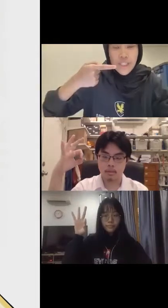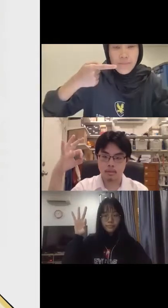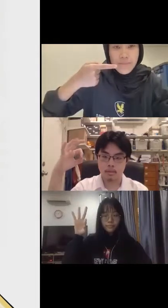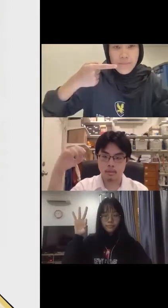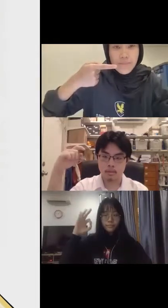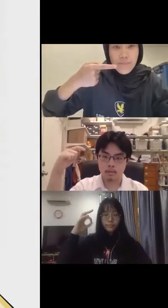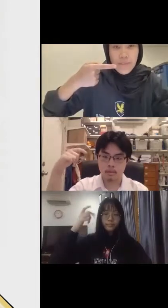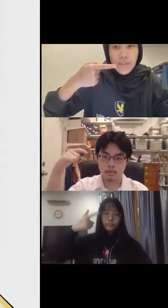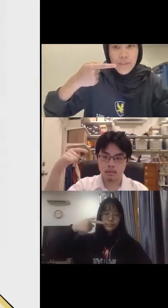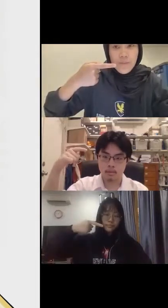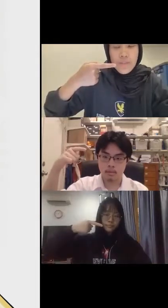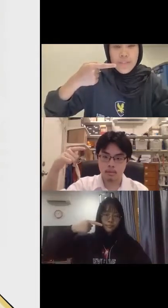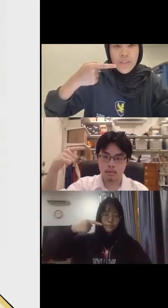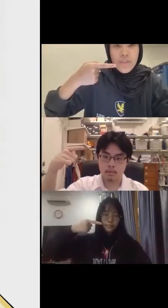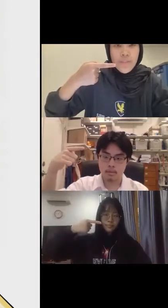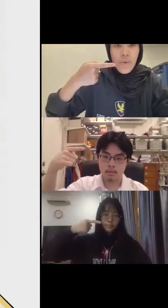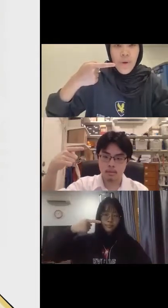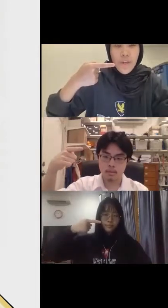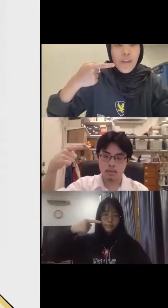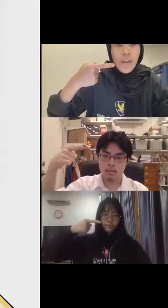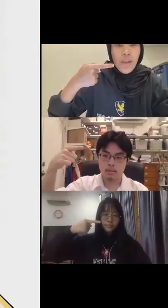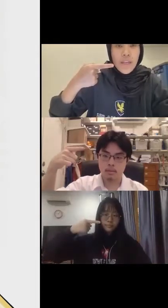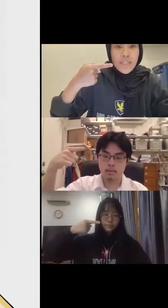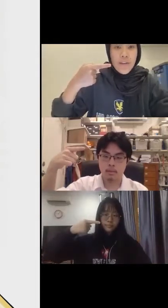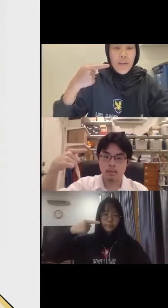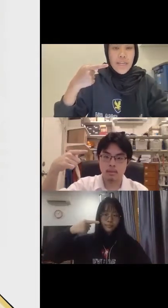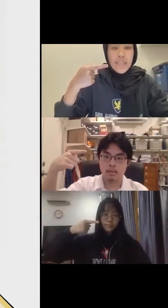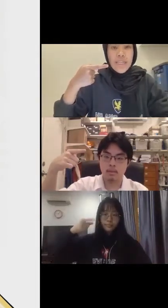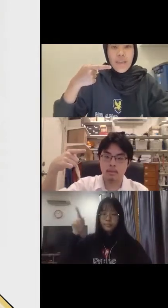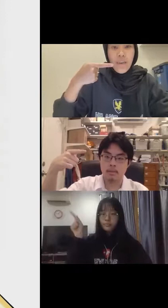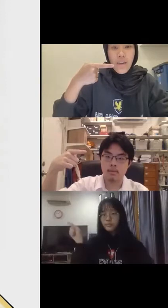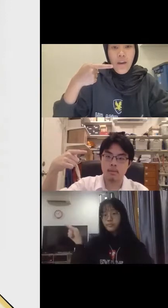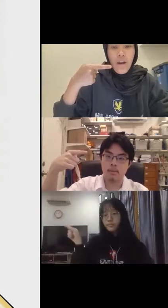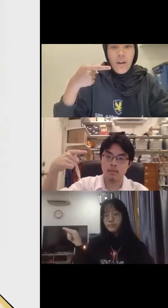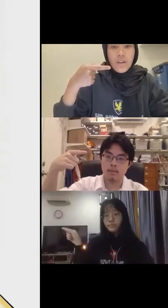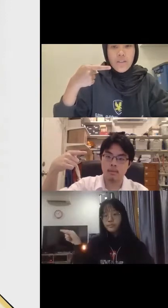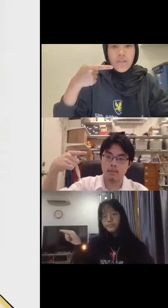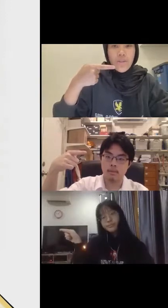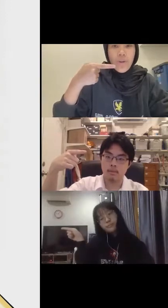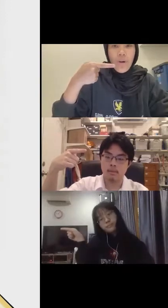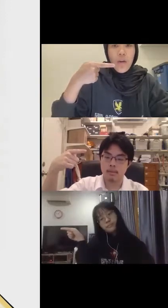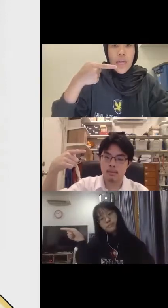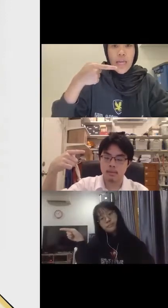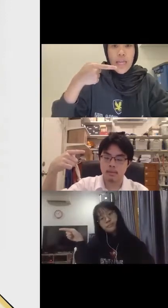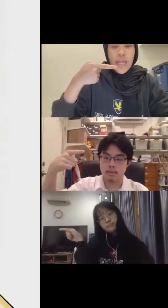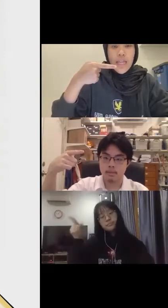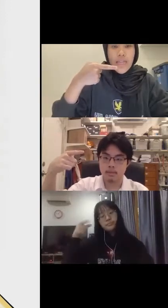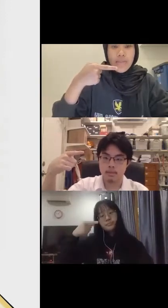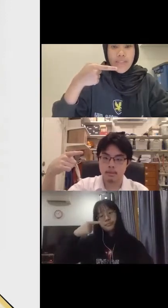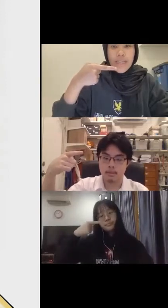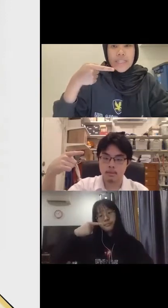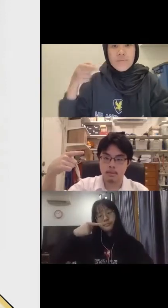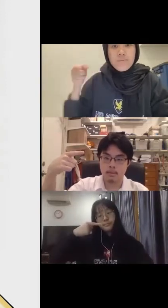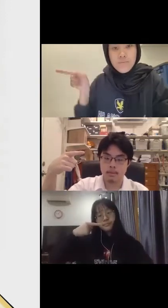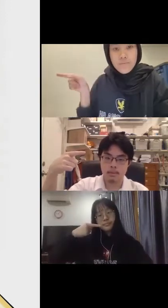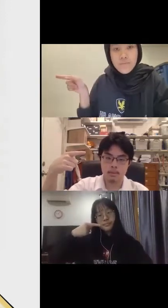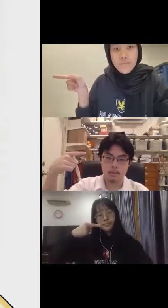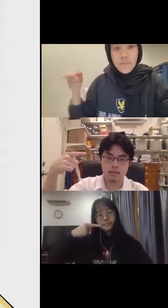And G. So basically you just point directly onto your left